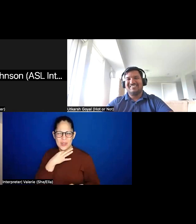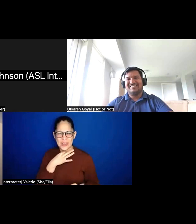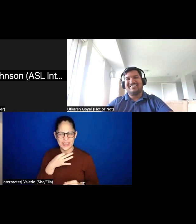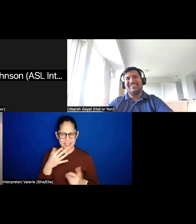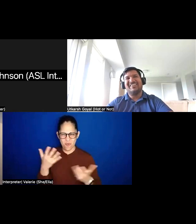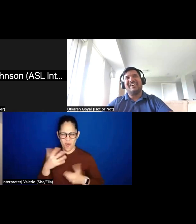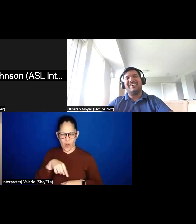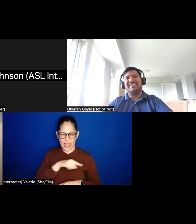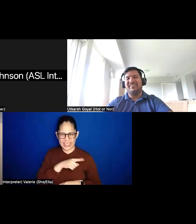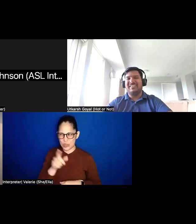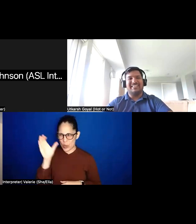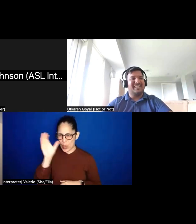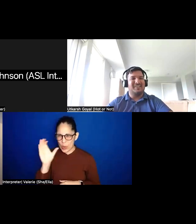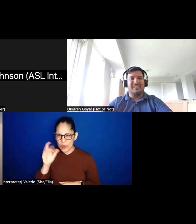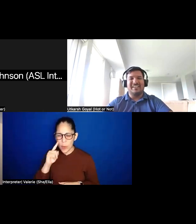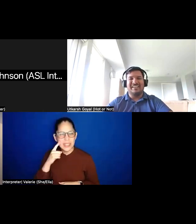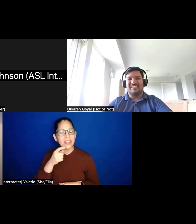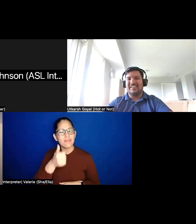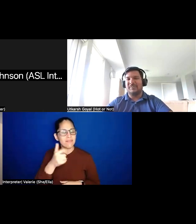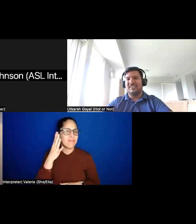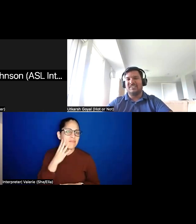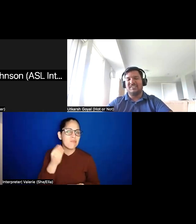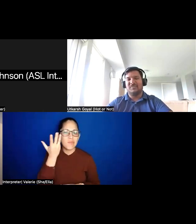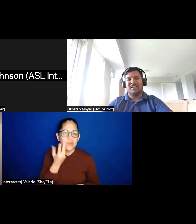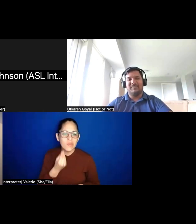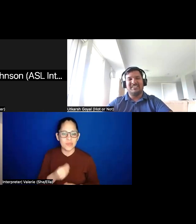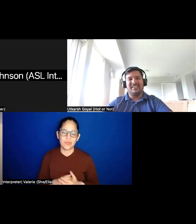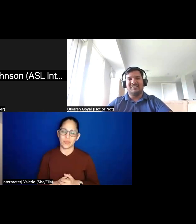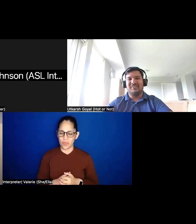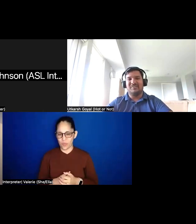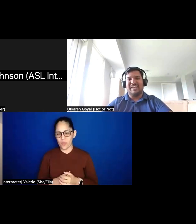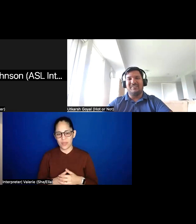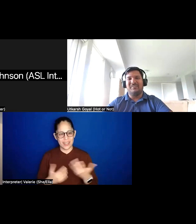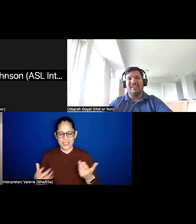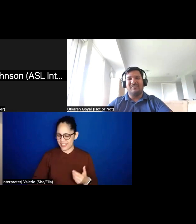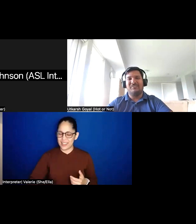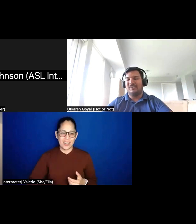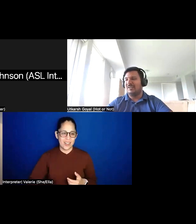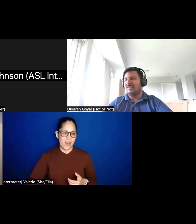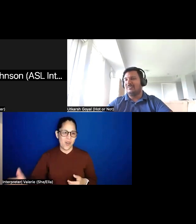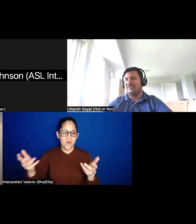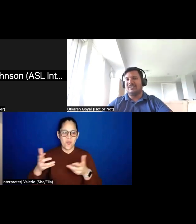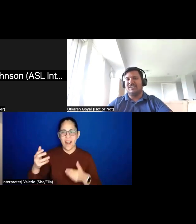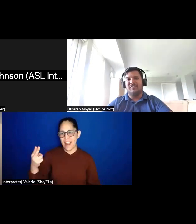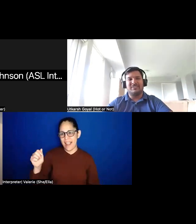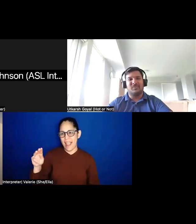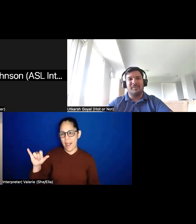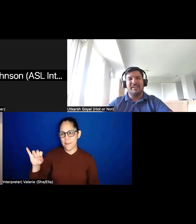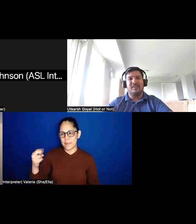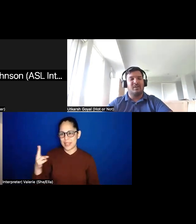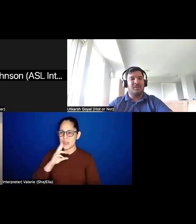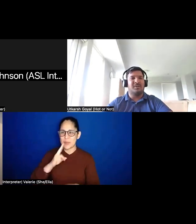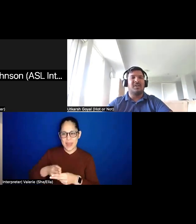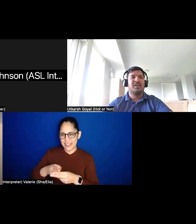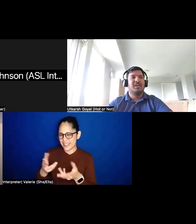so. So team-wise, I think I completely resonate with what Hamish said. You know, again, we have the three of us who